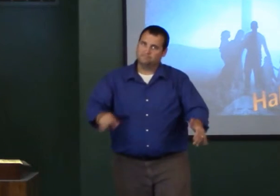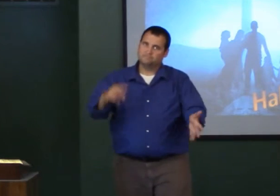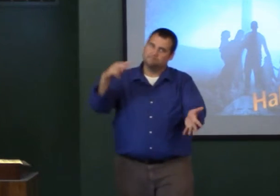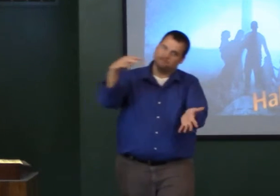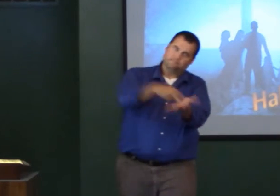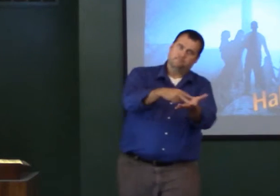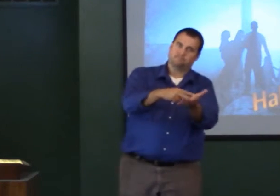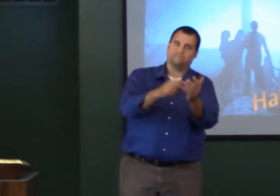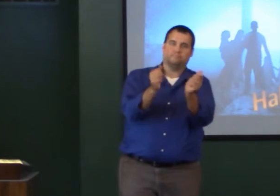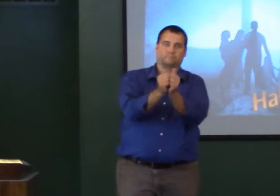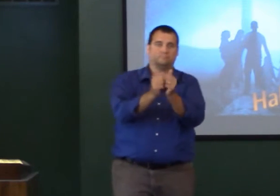We stay